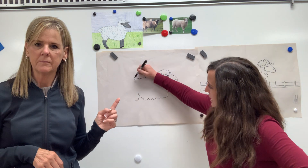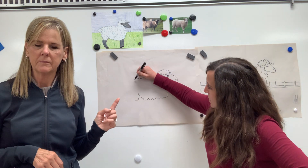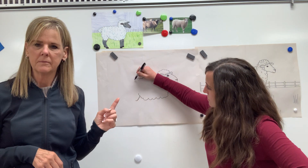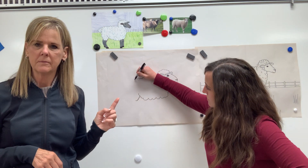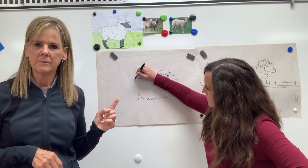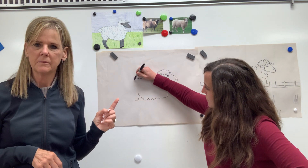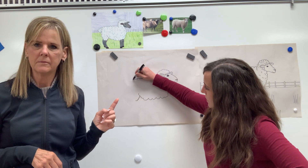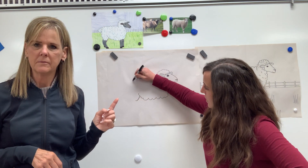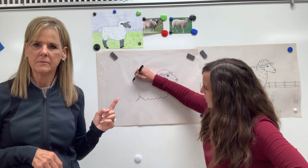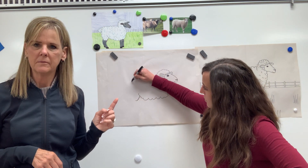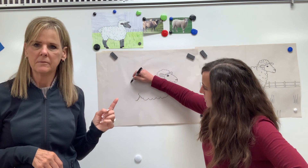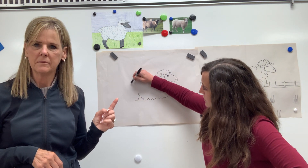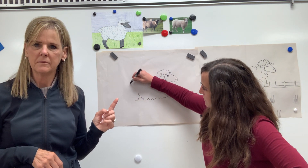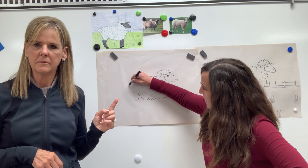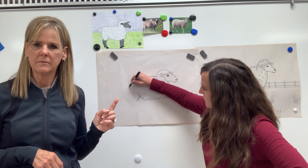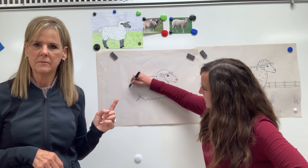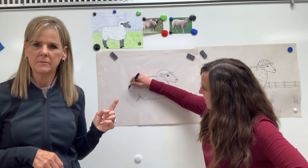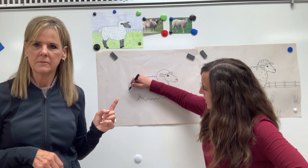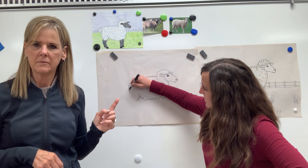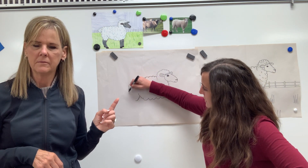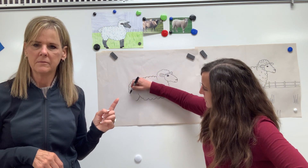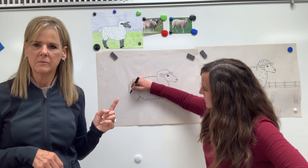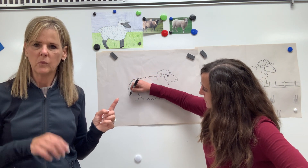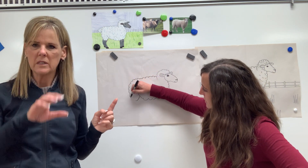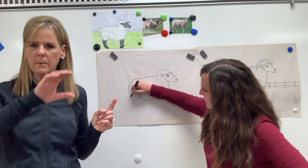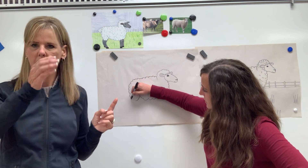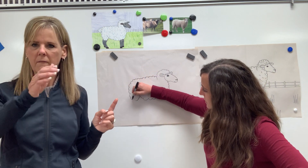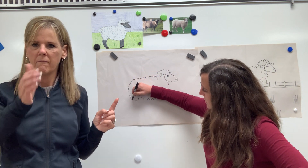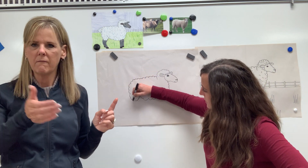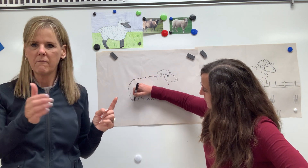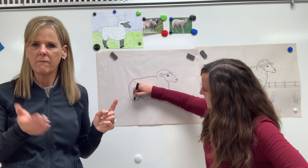down with some fluffy lines.